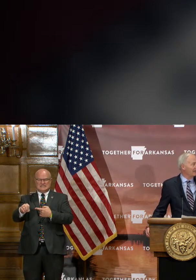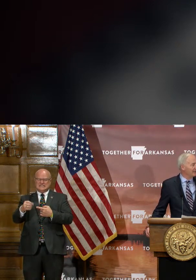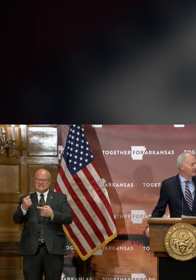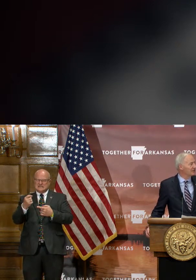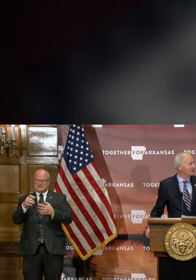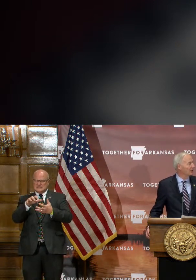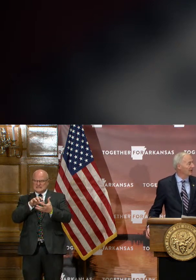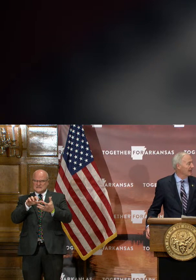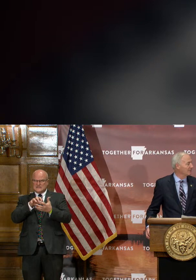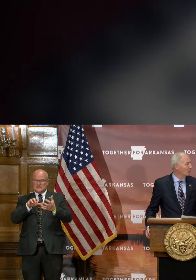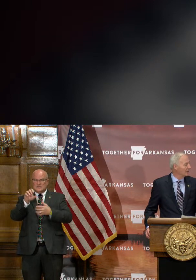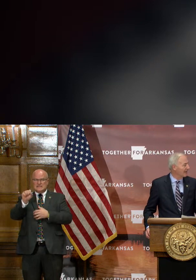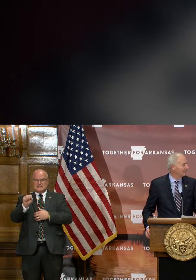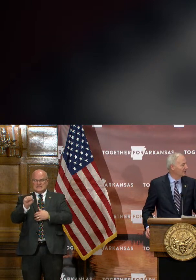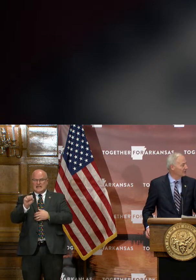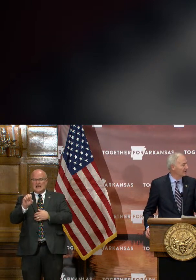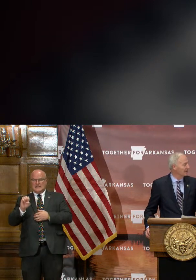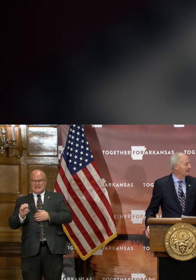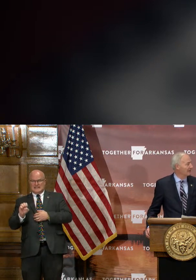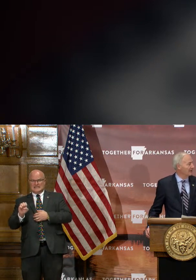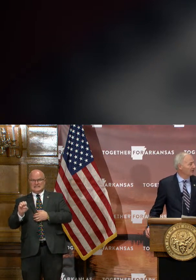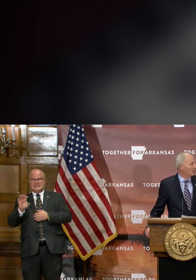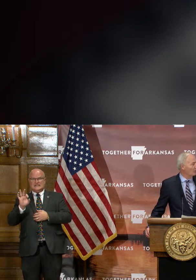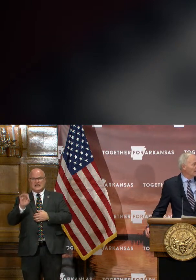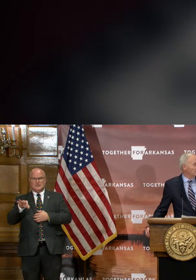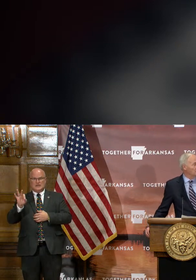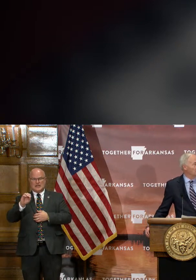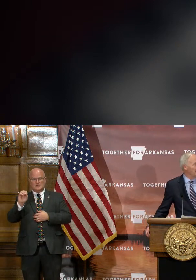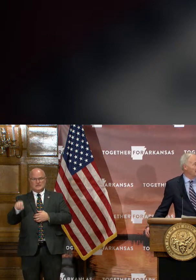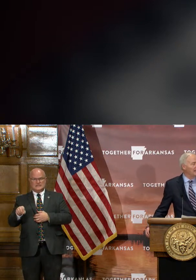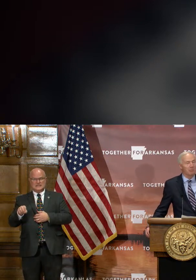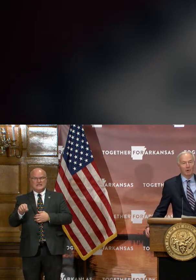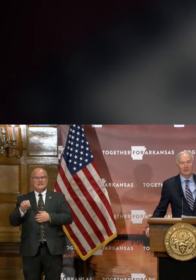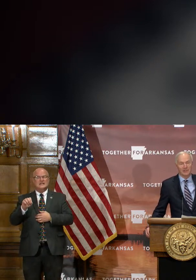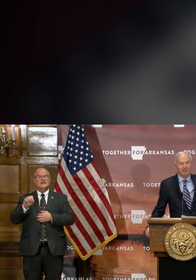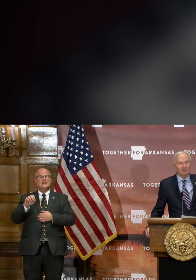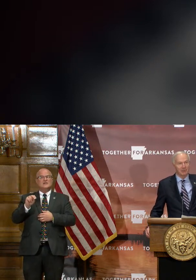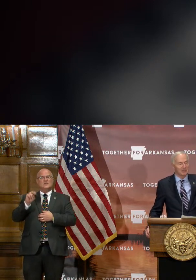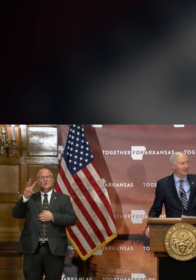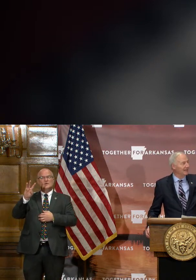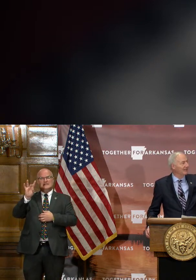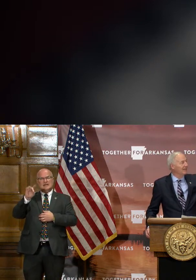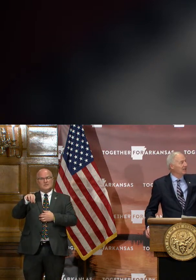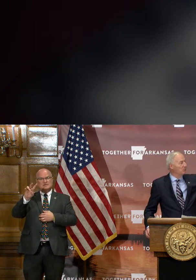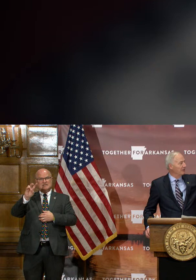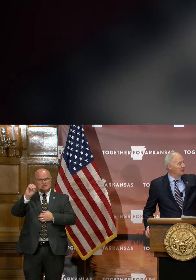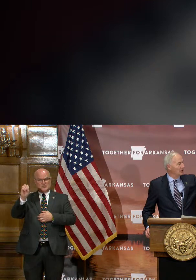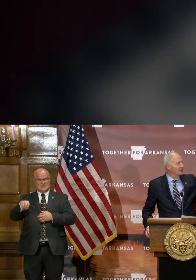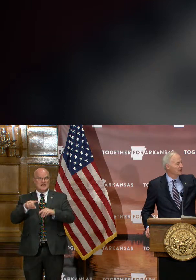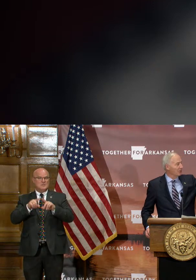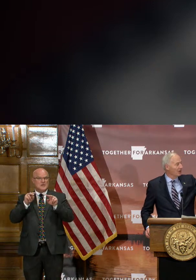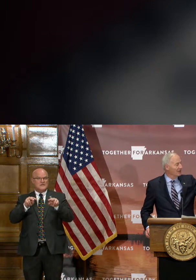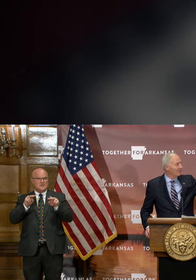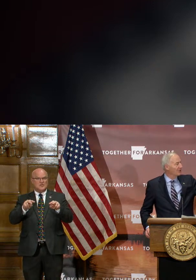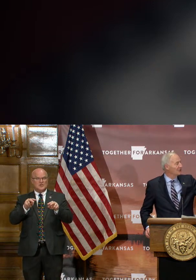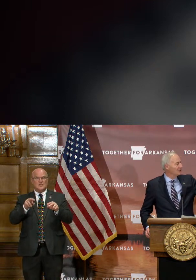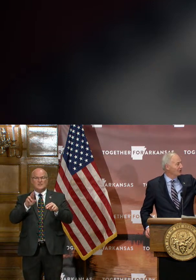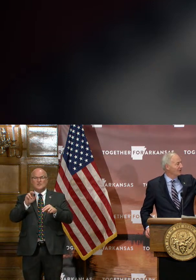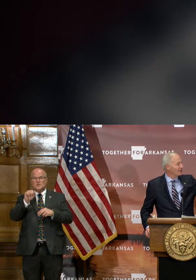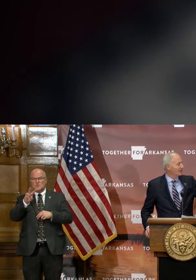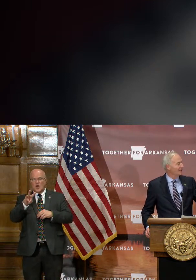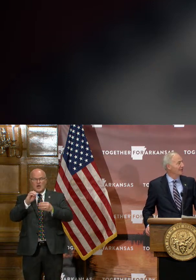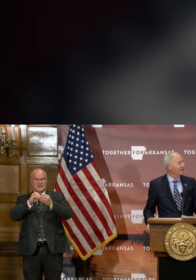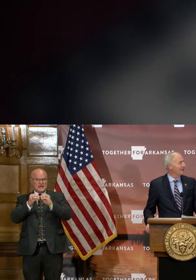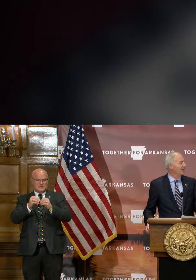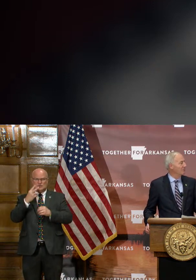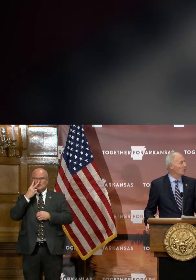but the southeast is growing at 9.9%. Northwest is down at 8.7%. But if you look at the raw numbers, you're